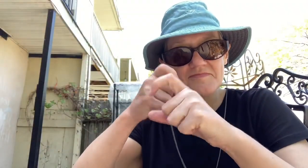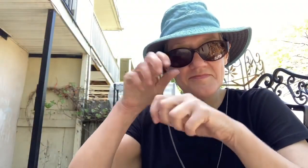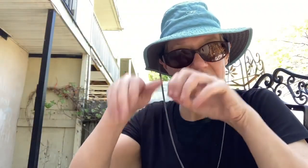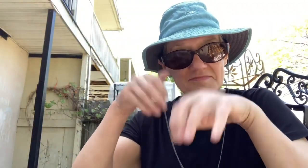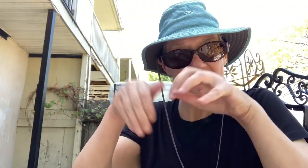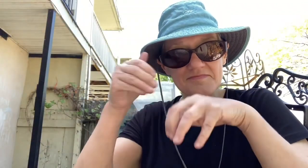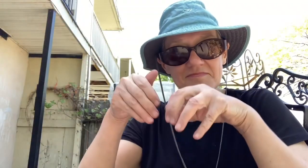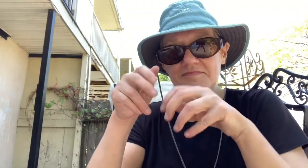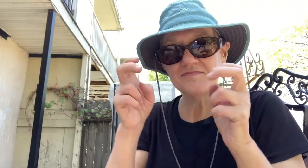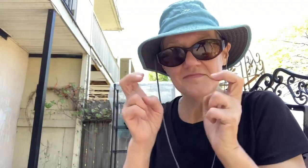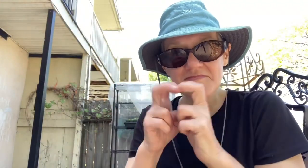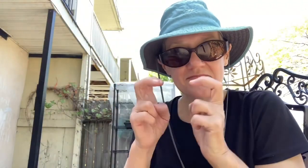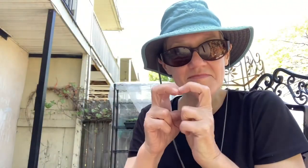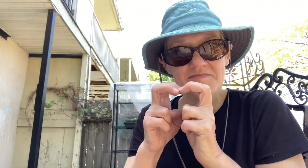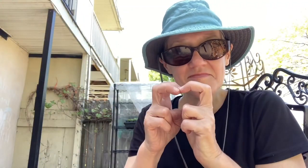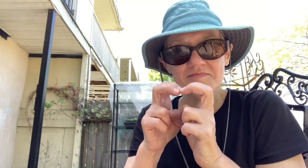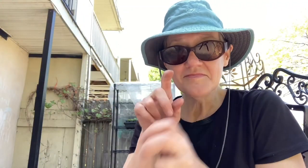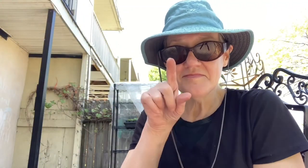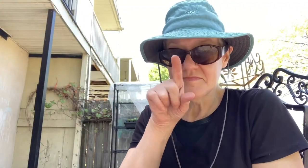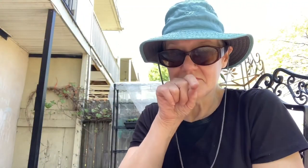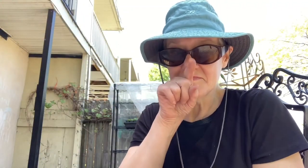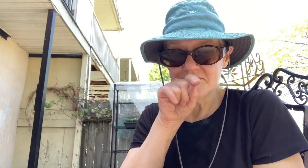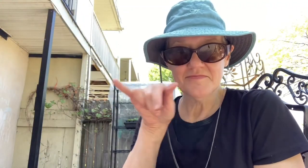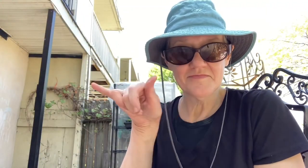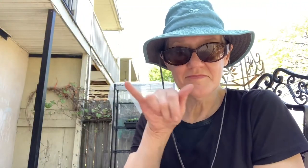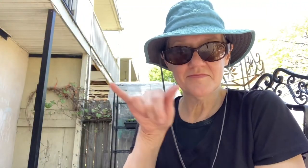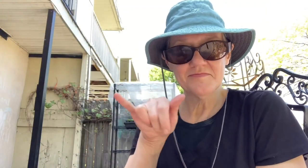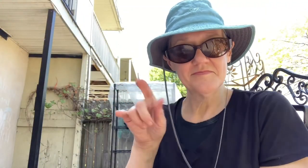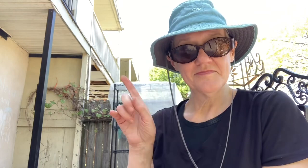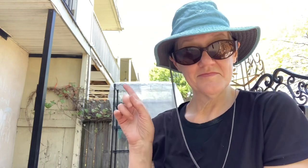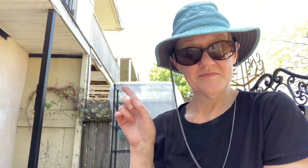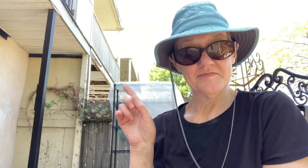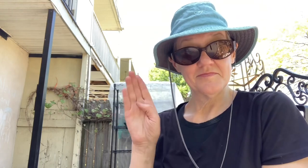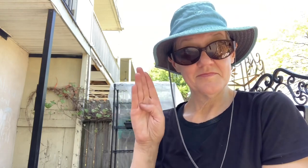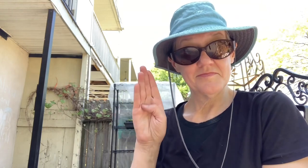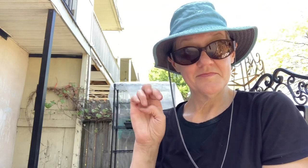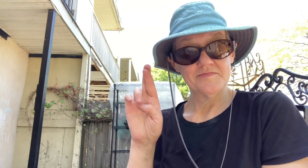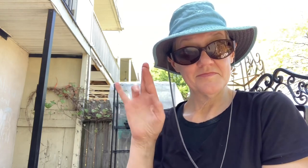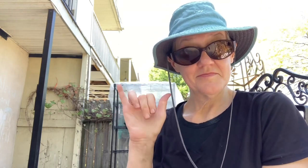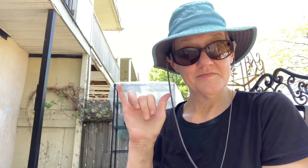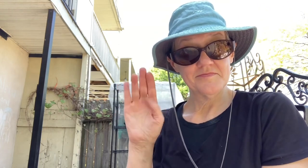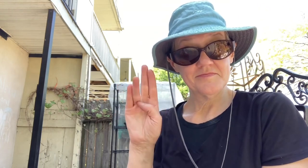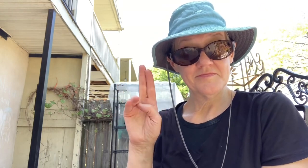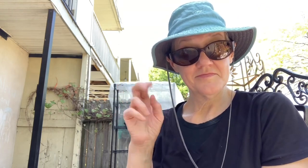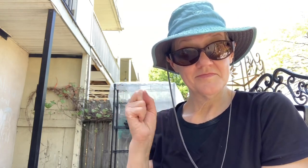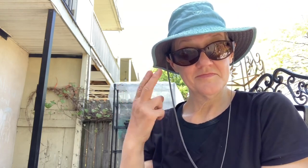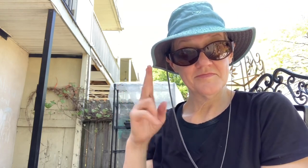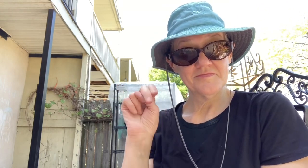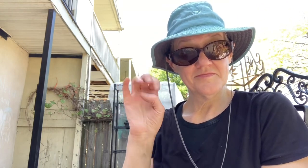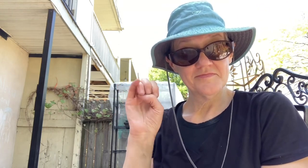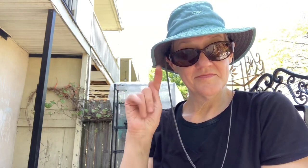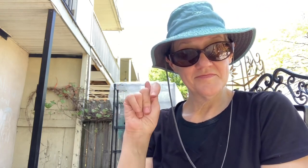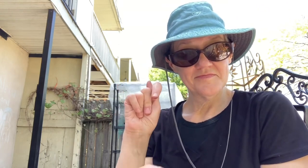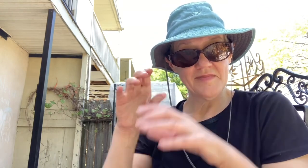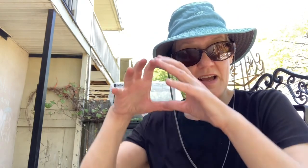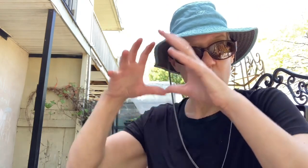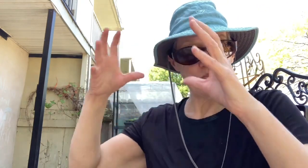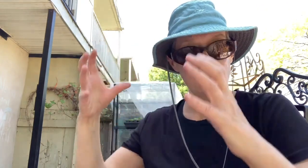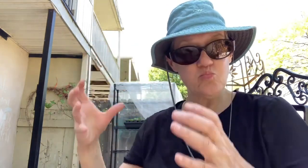I have to protect them from digging squirrels and birds too. So I'm using this blueberry